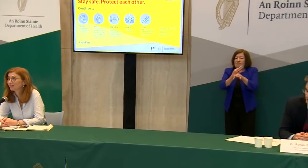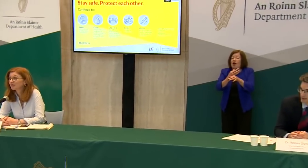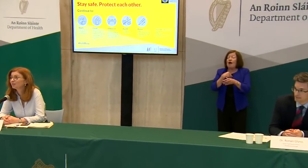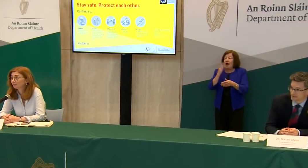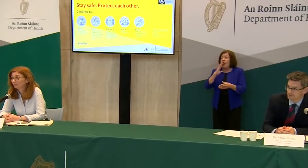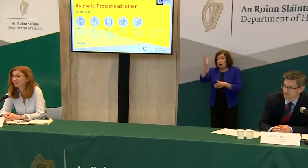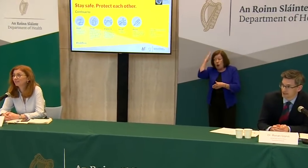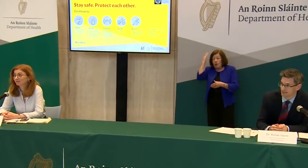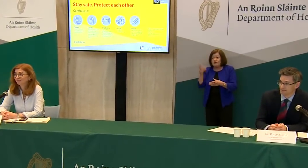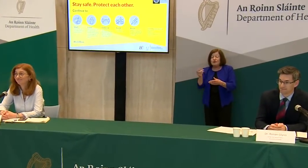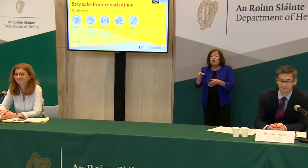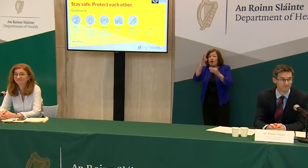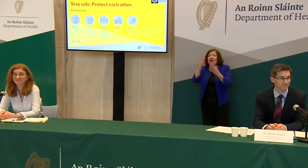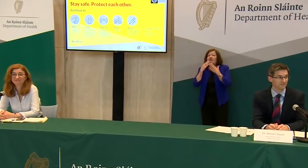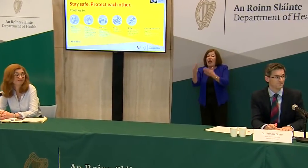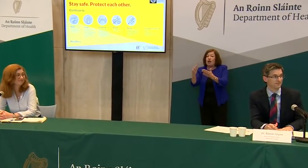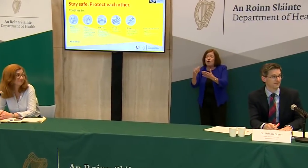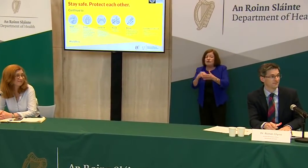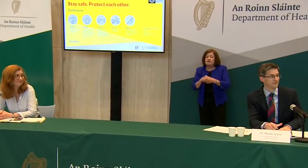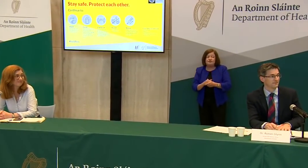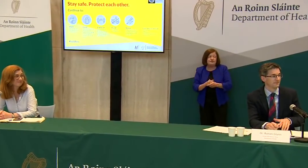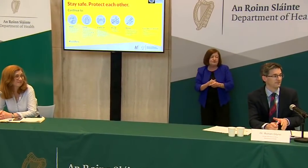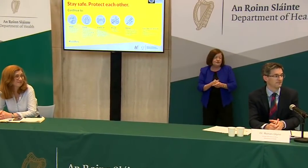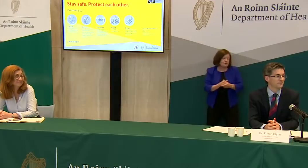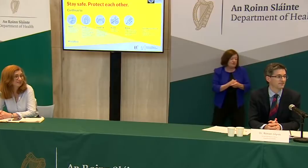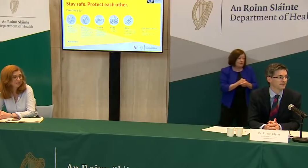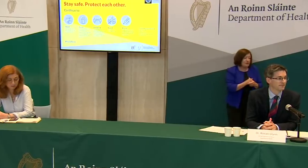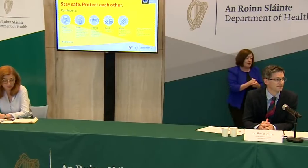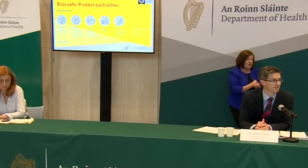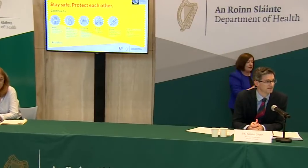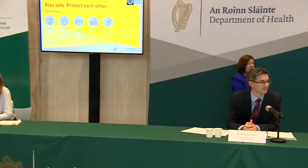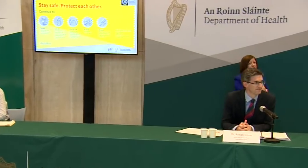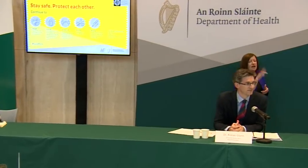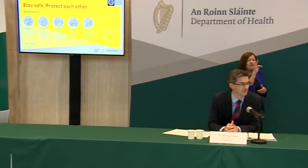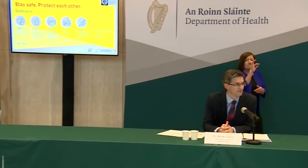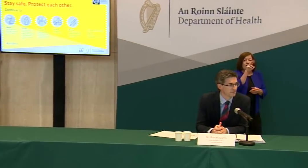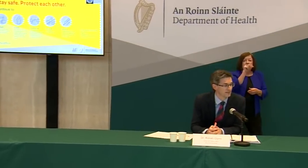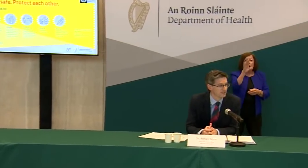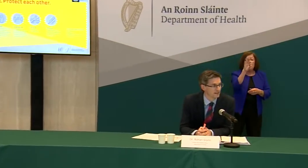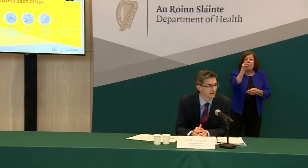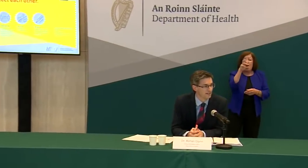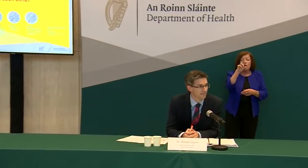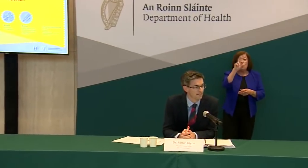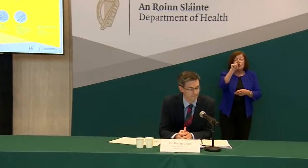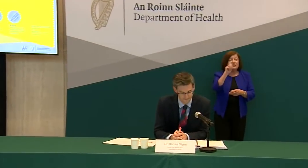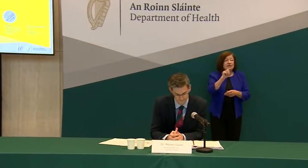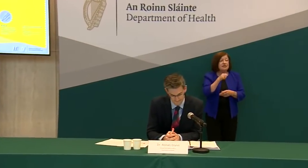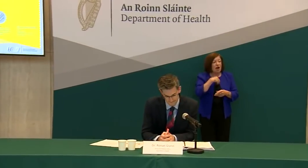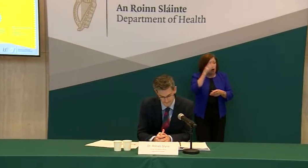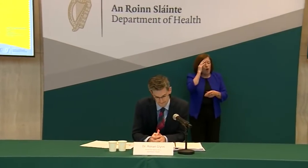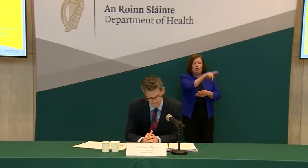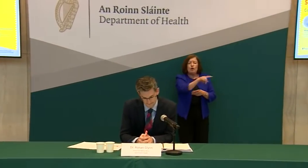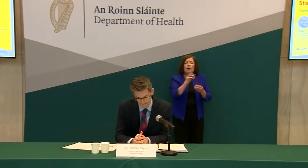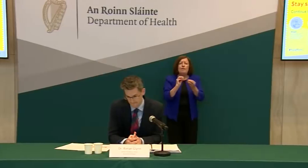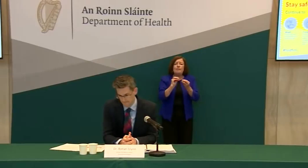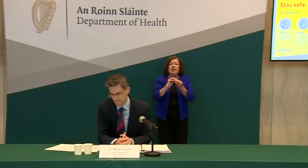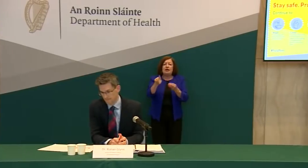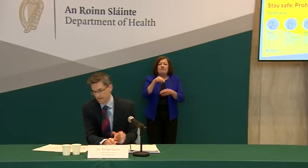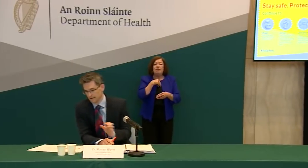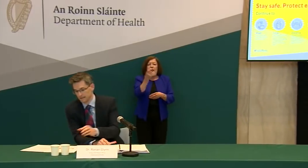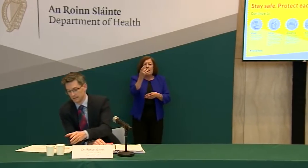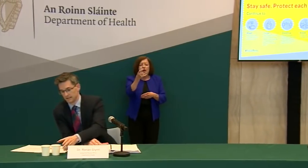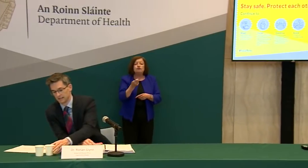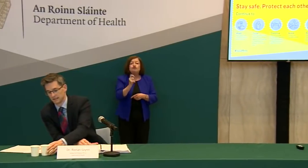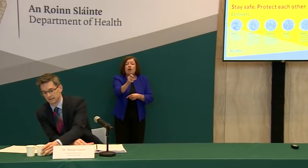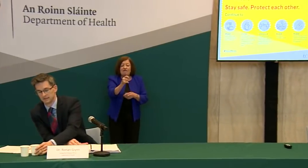come back to you on it. Great, thank you very much. Thank you. Fergal Barrows, RTE News. I know, Professor Nolan, you're talking there about there's very little